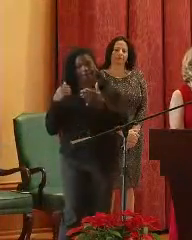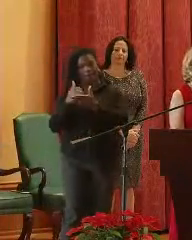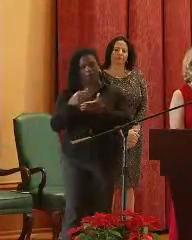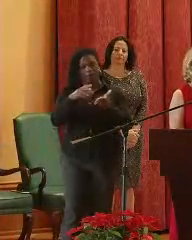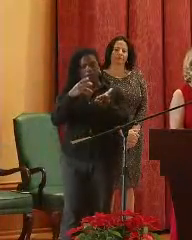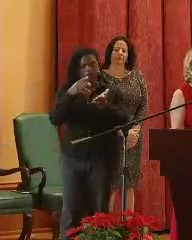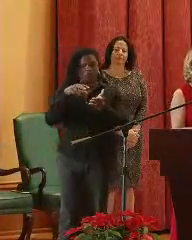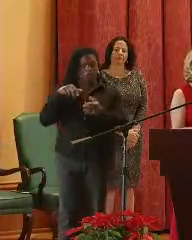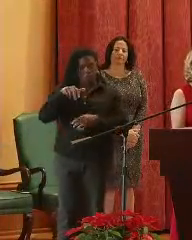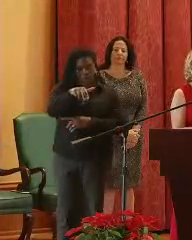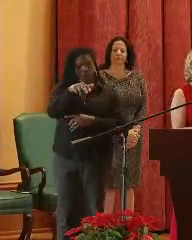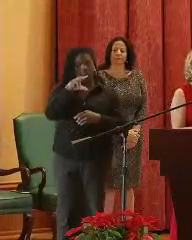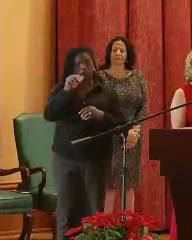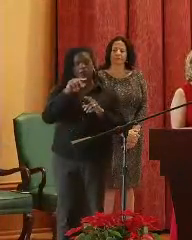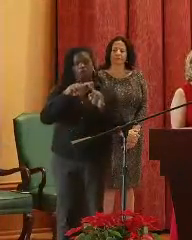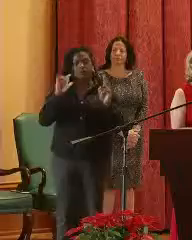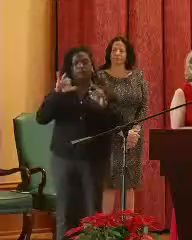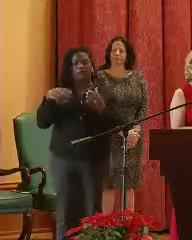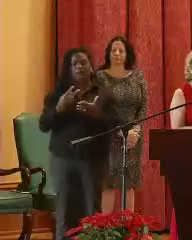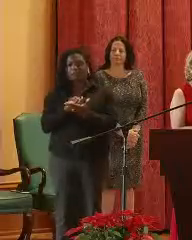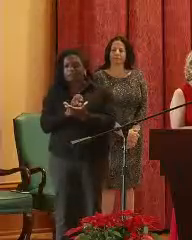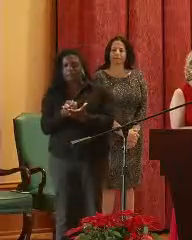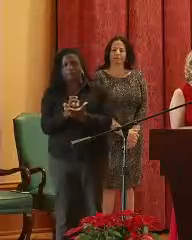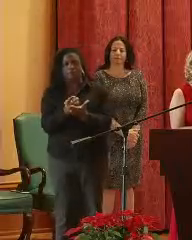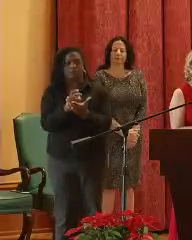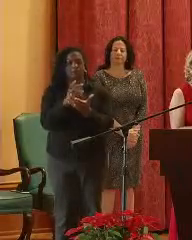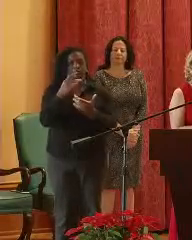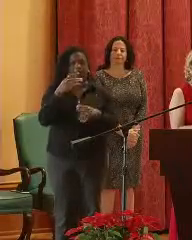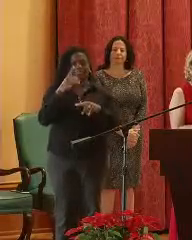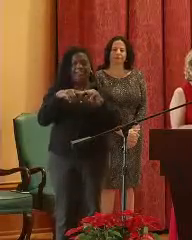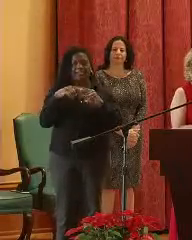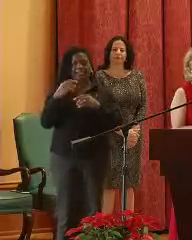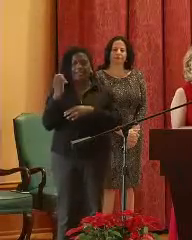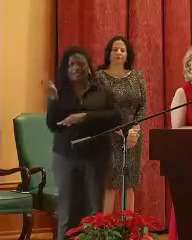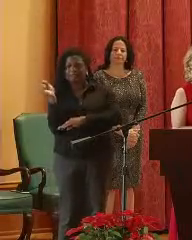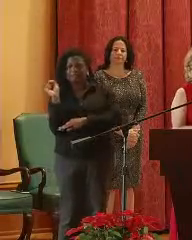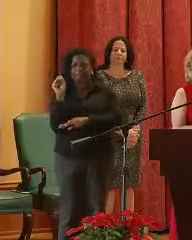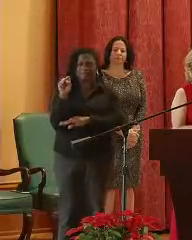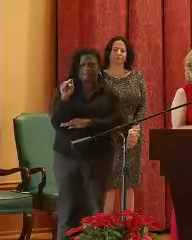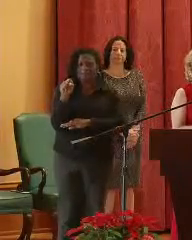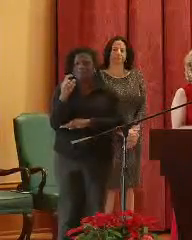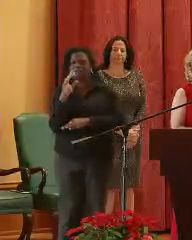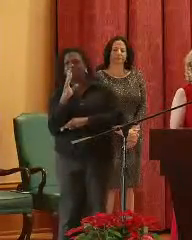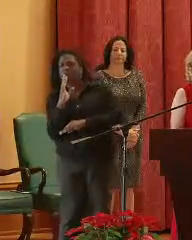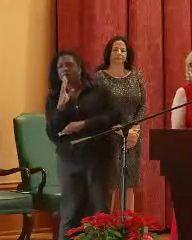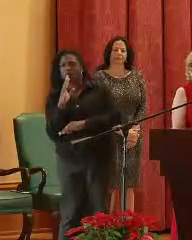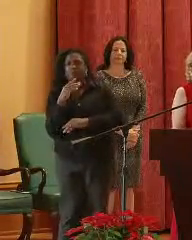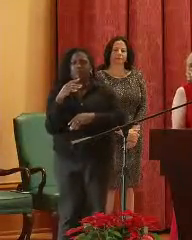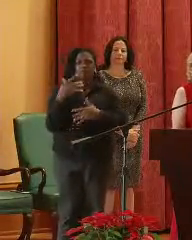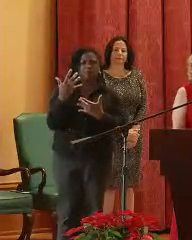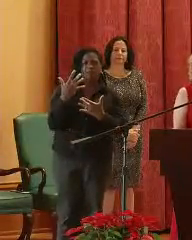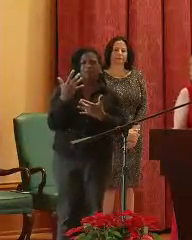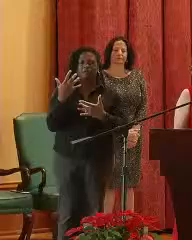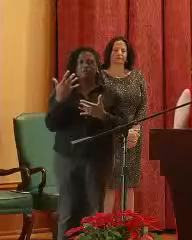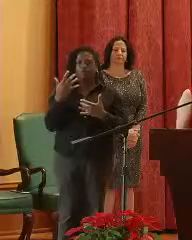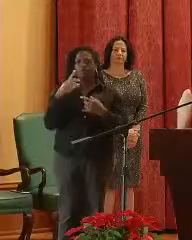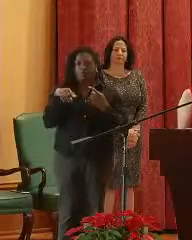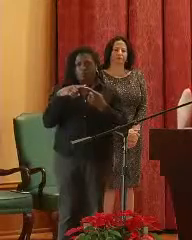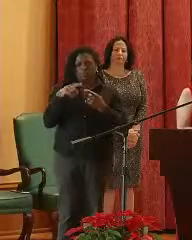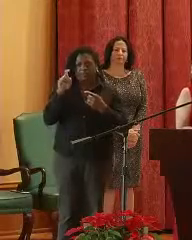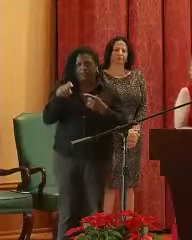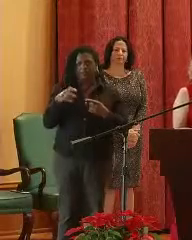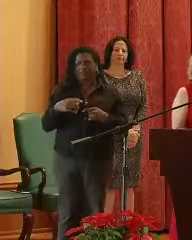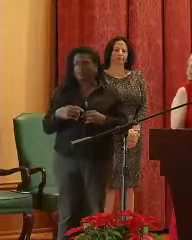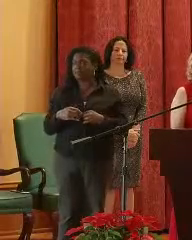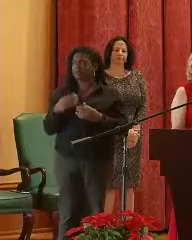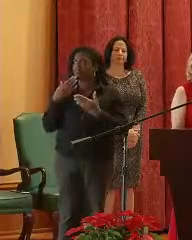up, crawling, or talking when she was expected to. Thank God my mom was by my